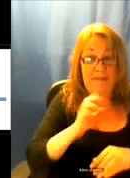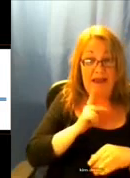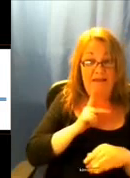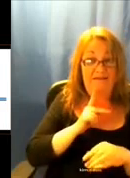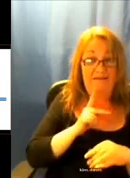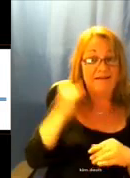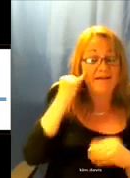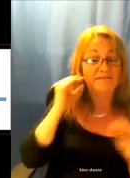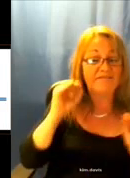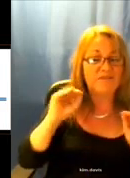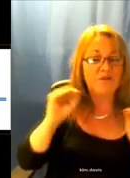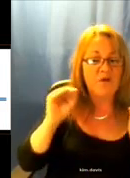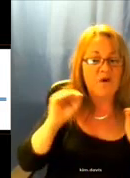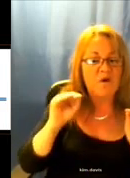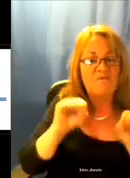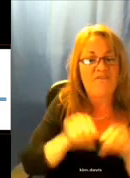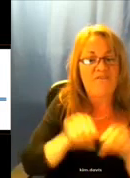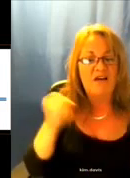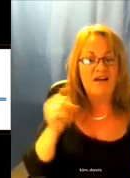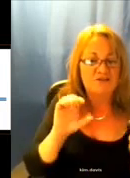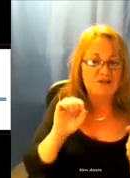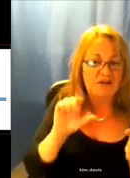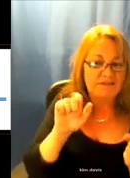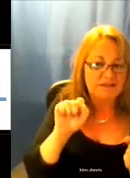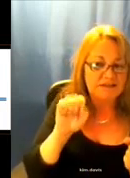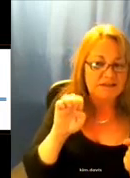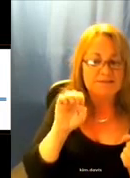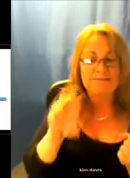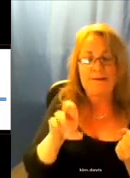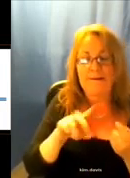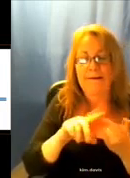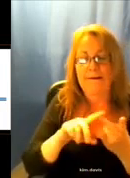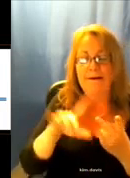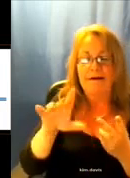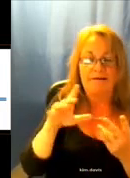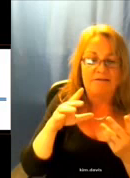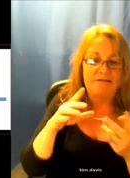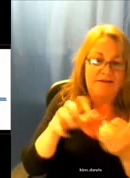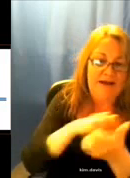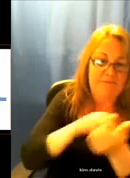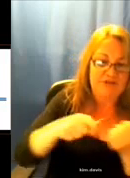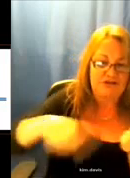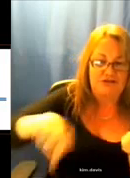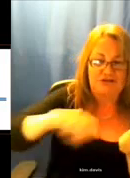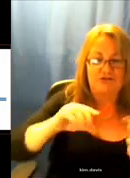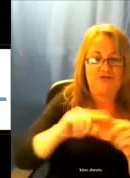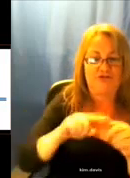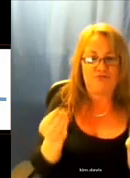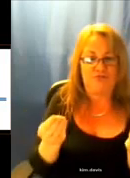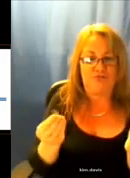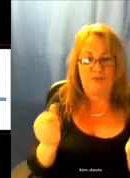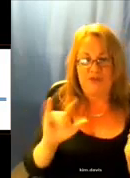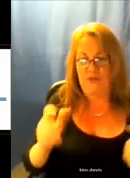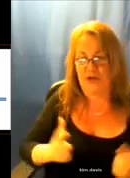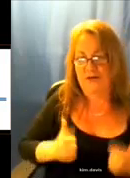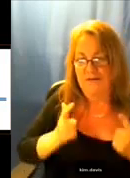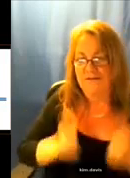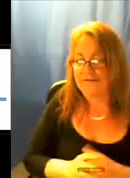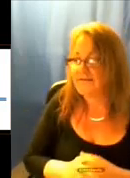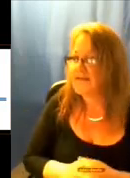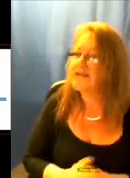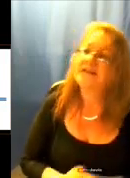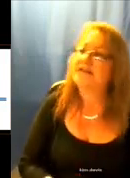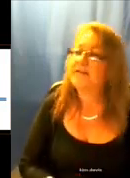says, and when you're ready to move out, if there's no violation of the lease, no damage within